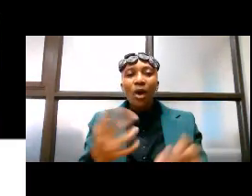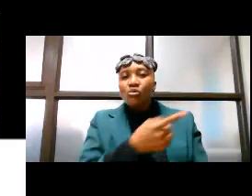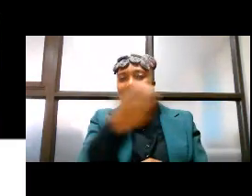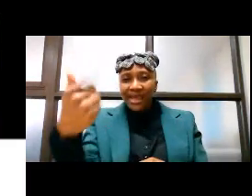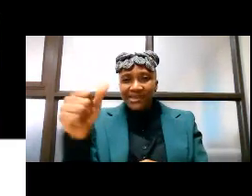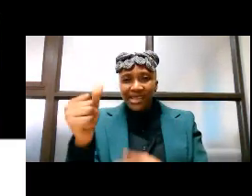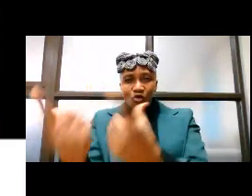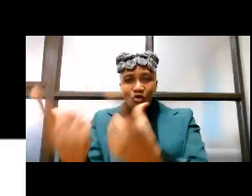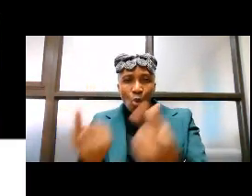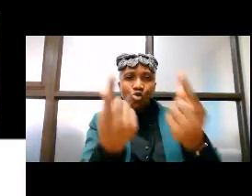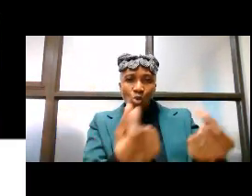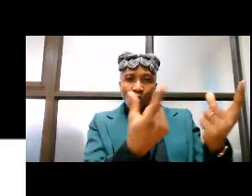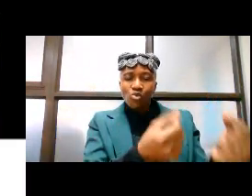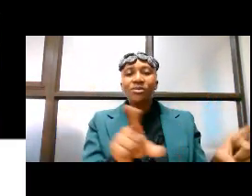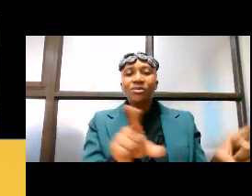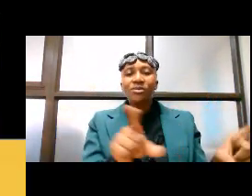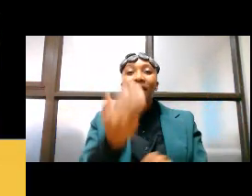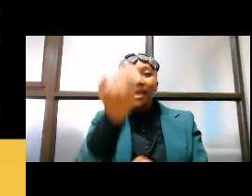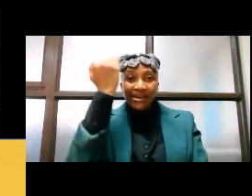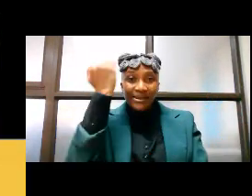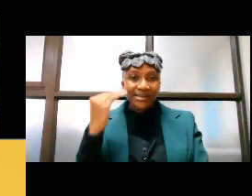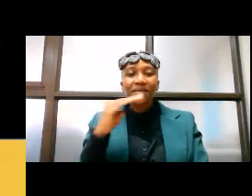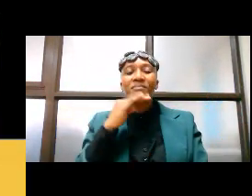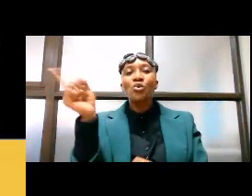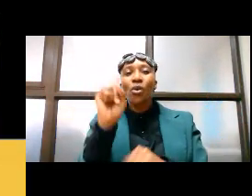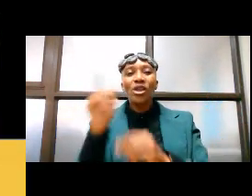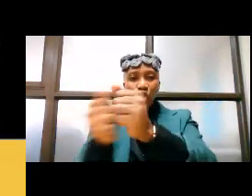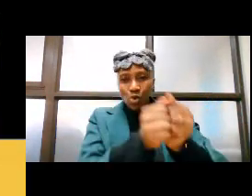busy, and when experiences are unified.